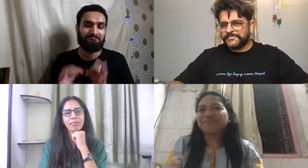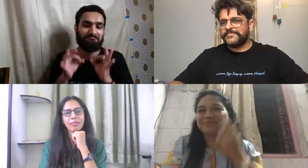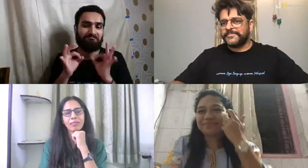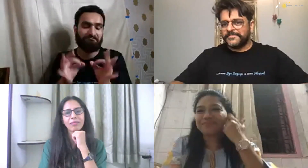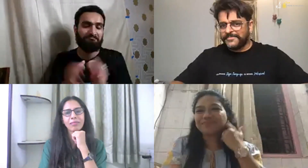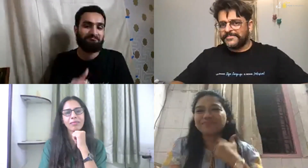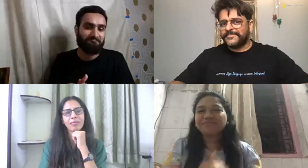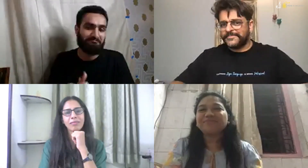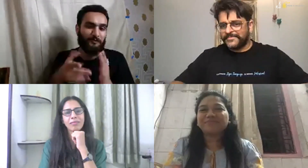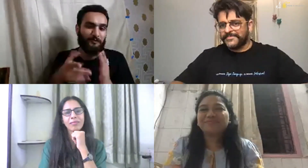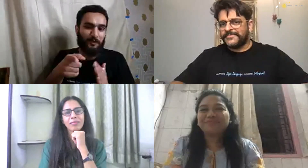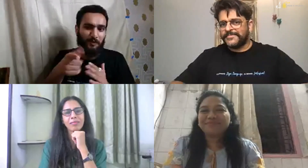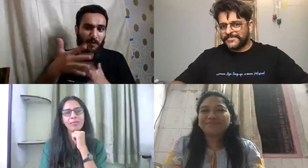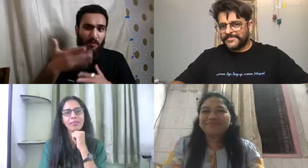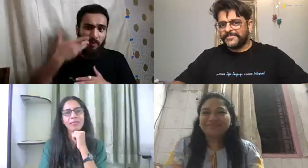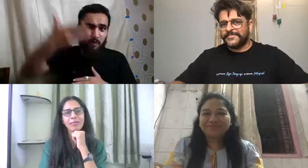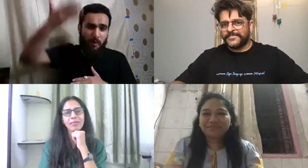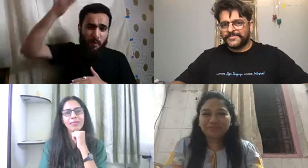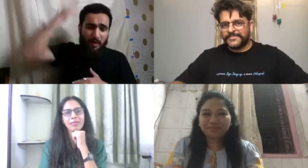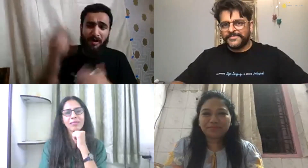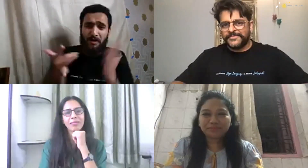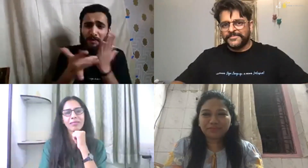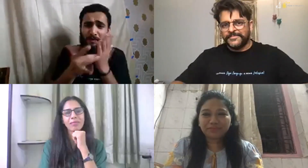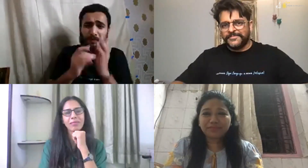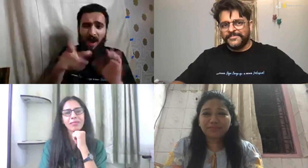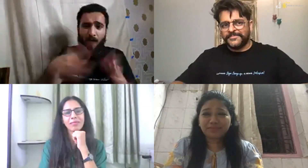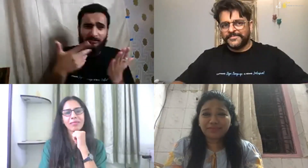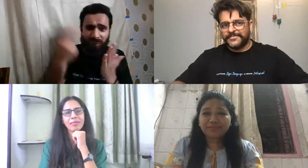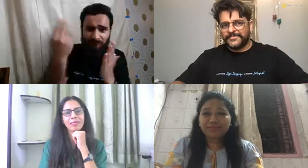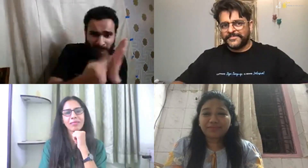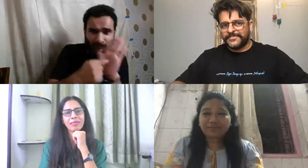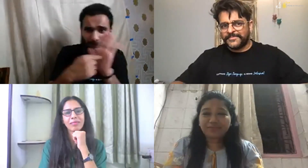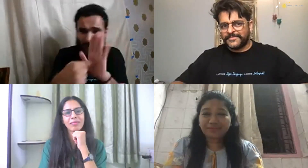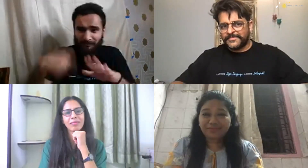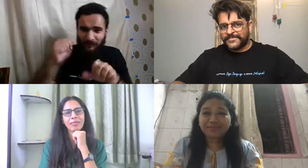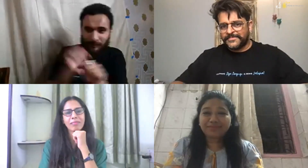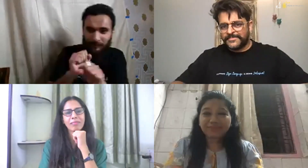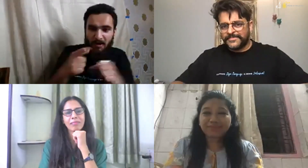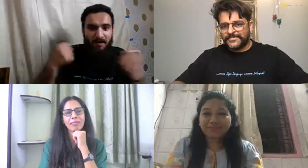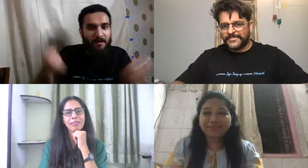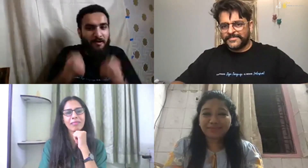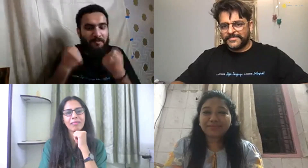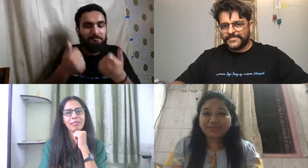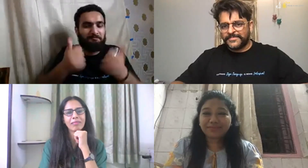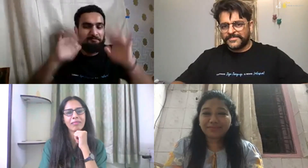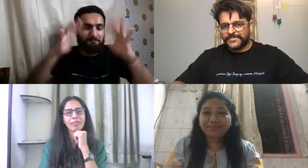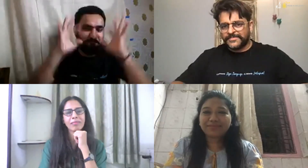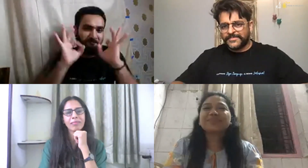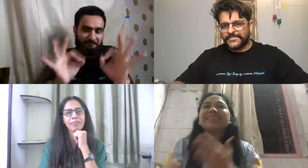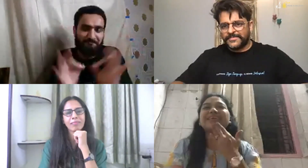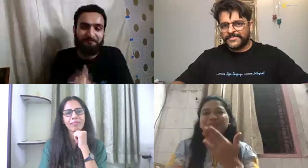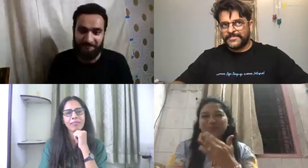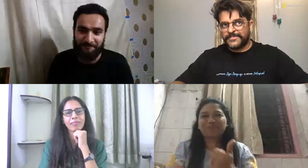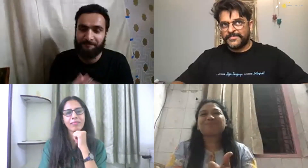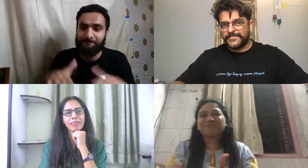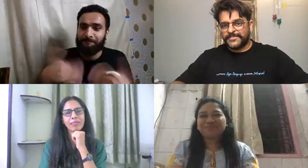in a wrong manner. All things were doing in a great way. Right, earlier when there was no technology and you were, I mean, probably trying